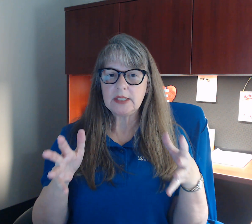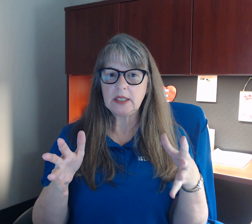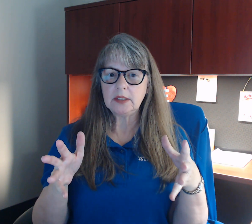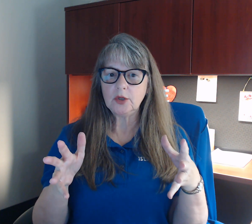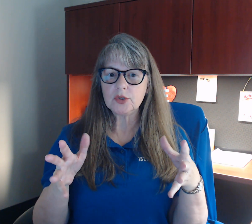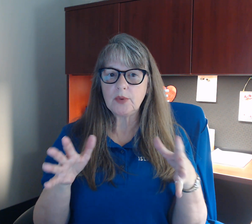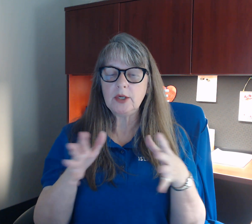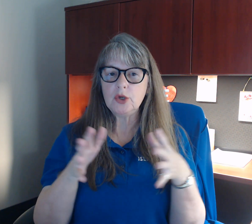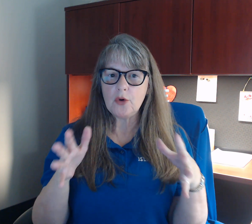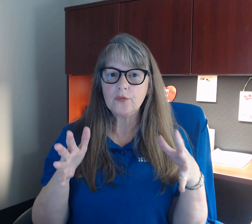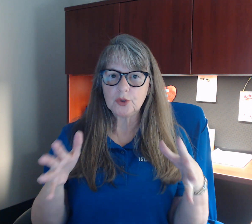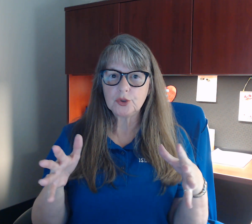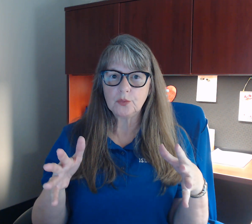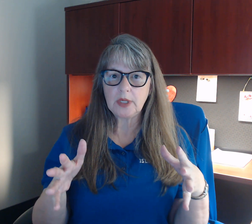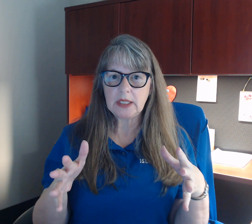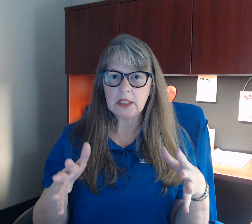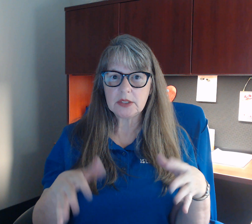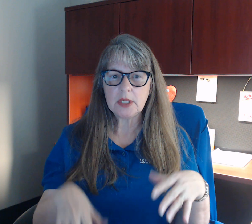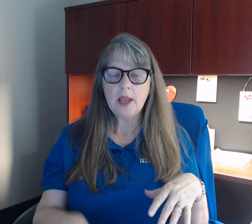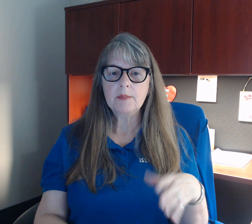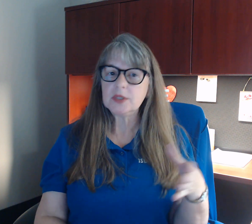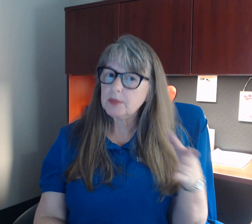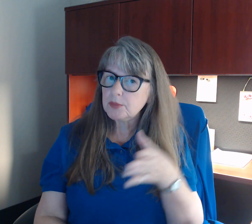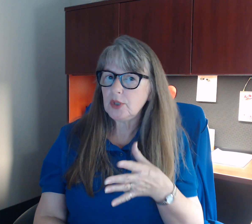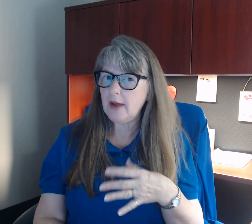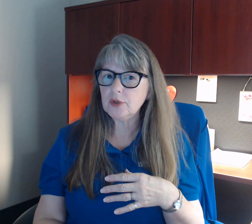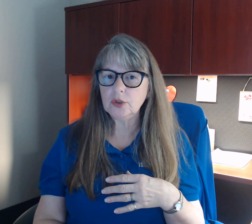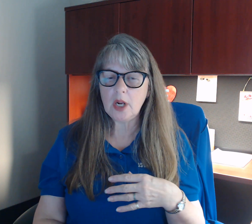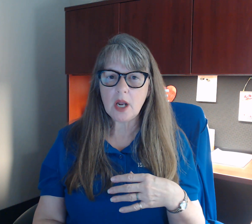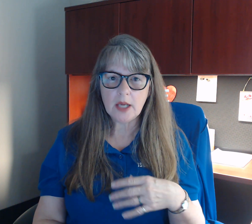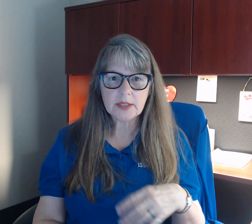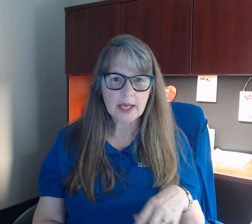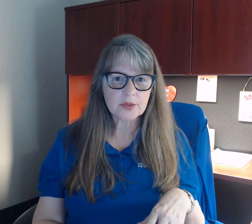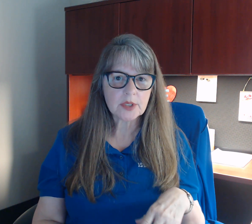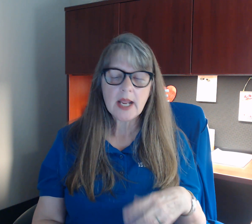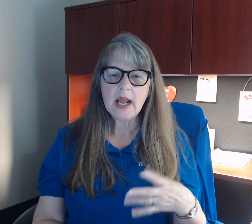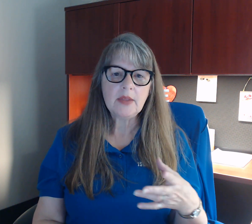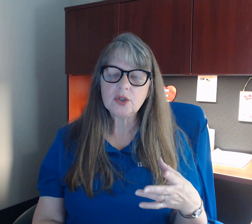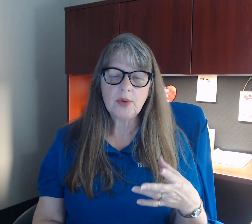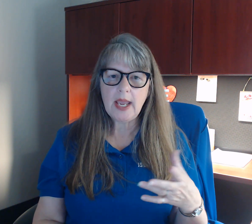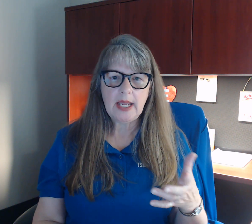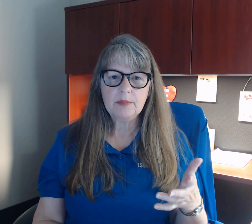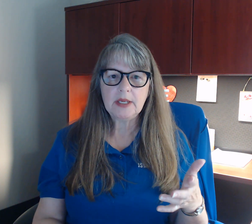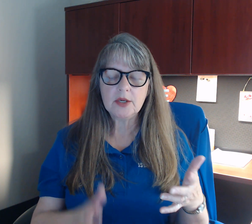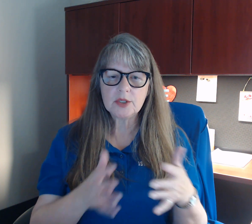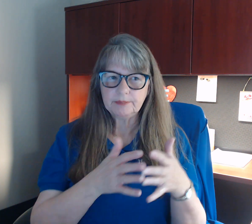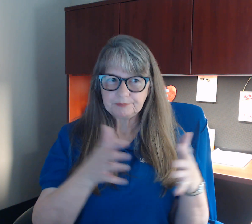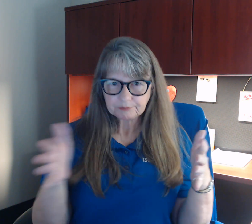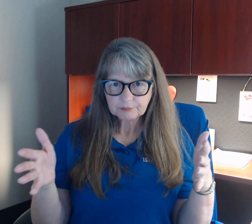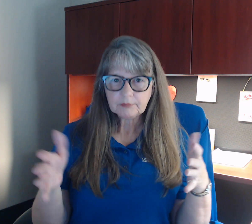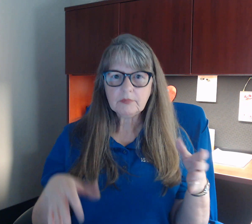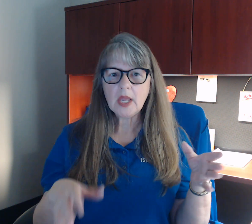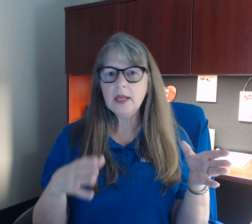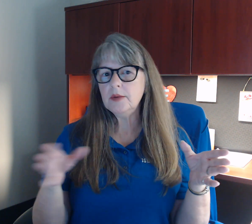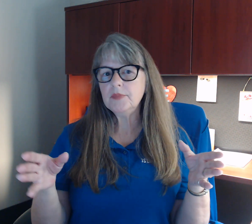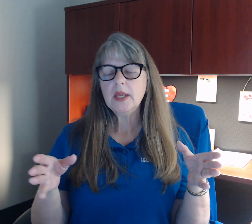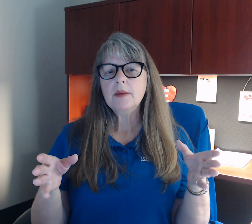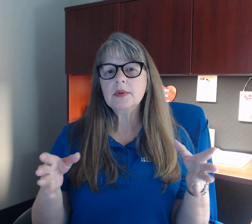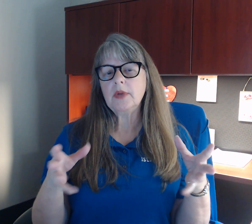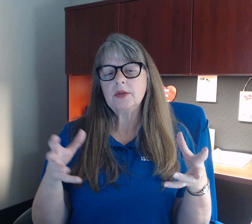clear, so I know for sure what it is. But sometimes you have to look in context, and that's okay, because like